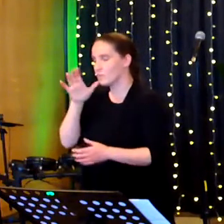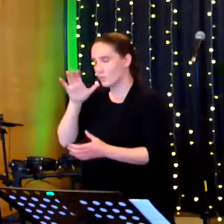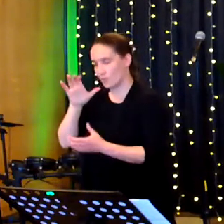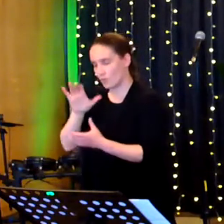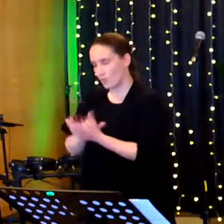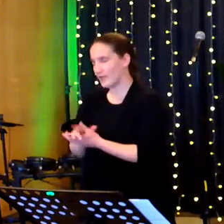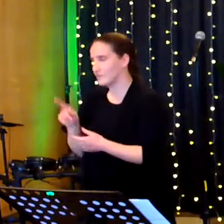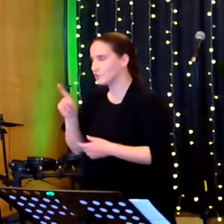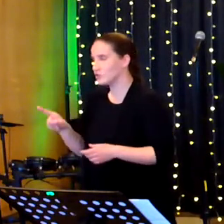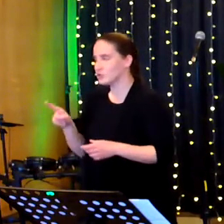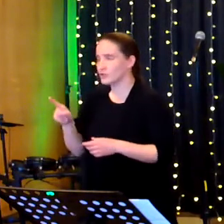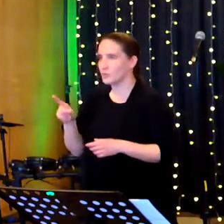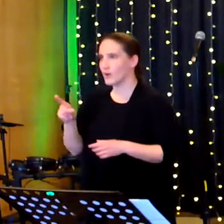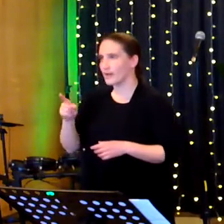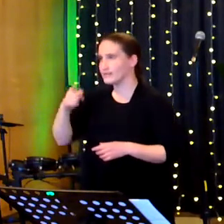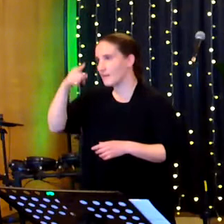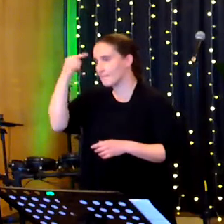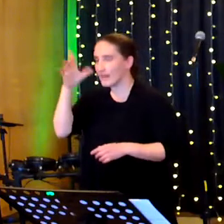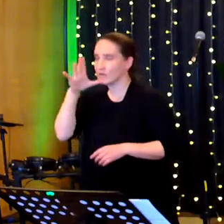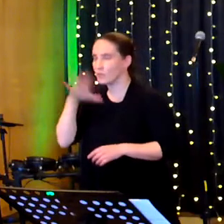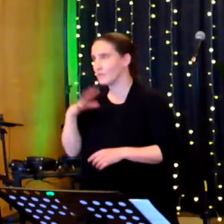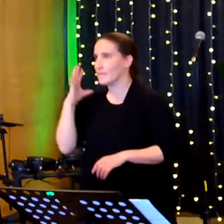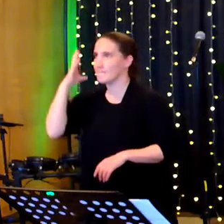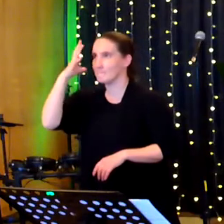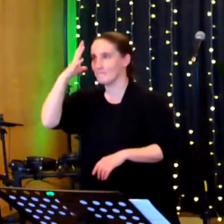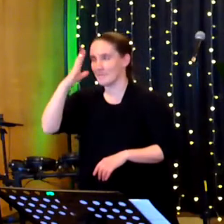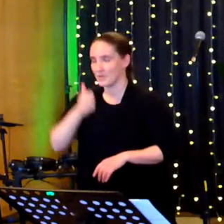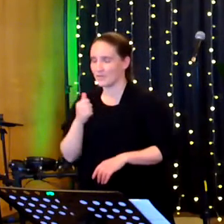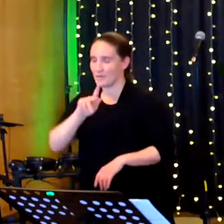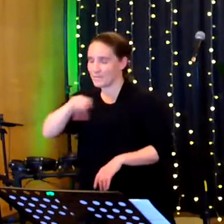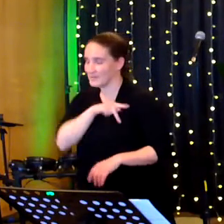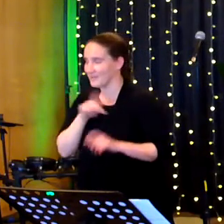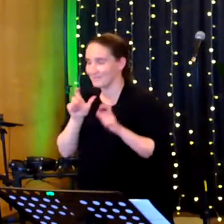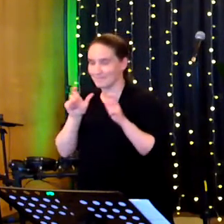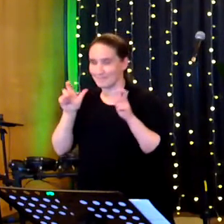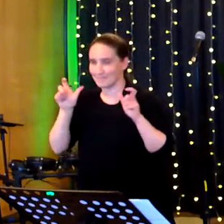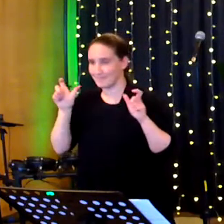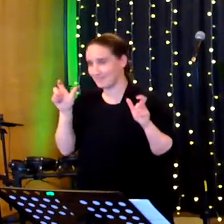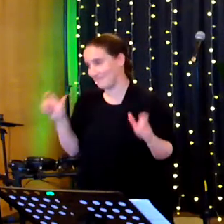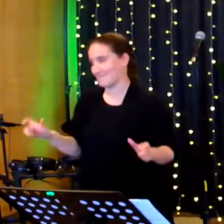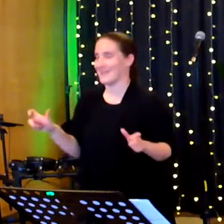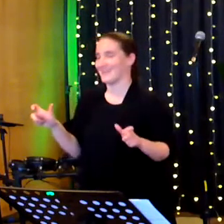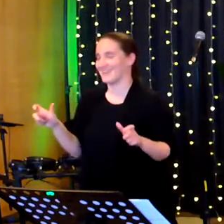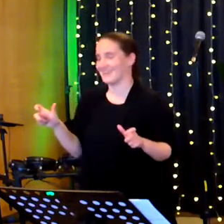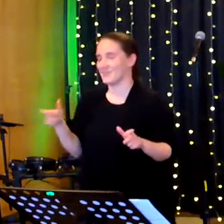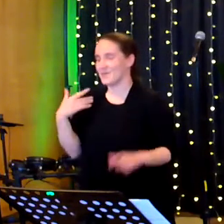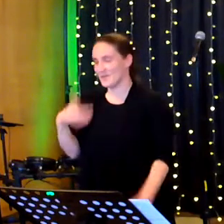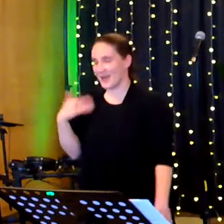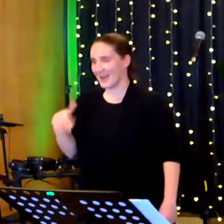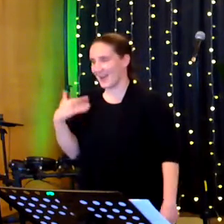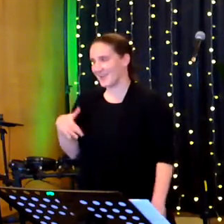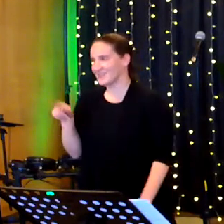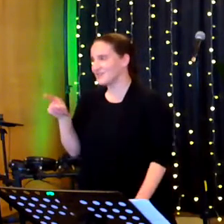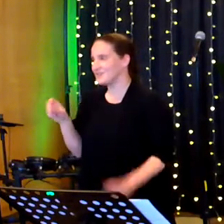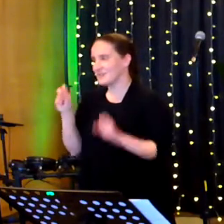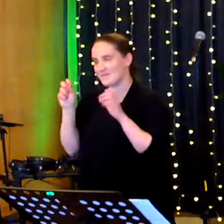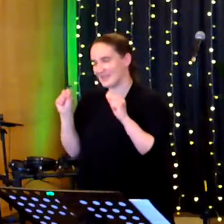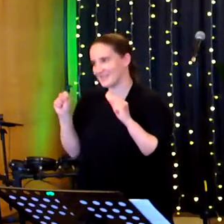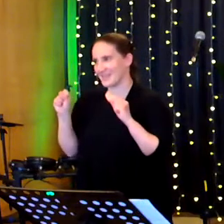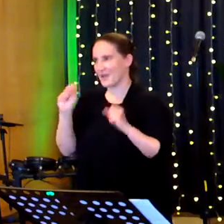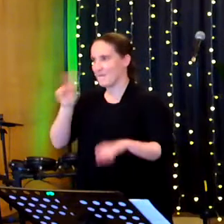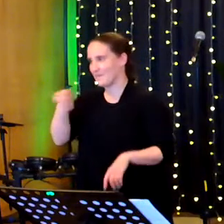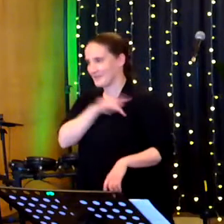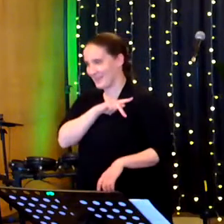was a personality. Let me tell you, when she walked in a room, you knew it. I mean, it was unbelievable. She was just such a big